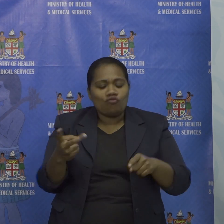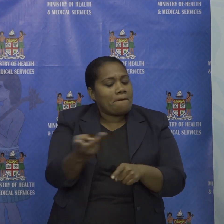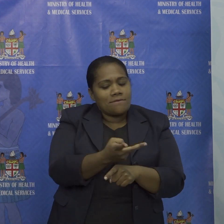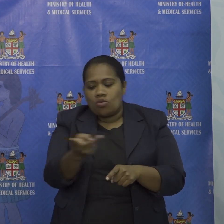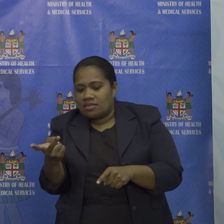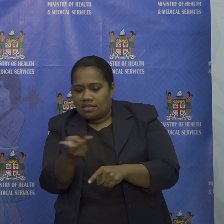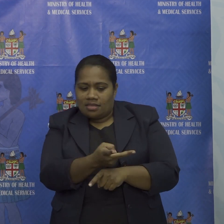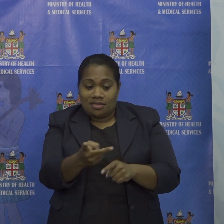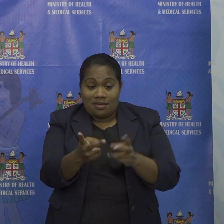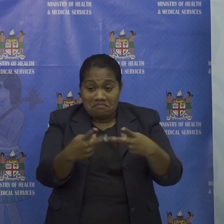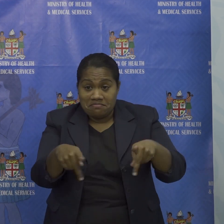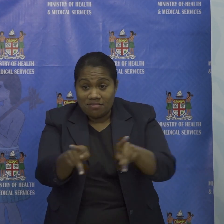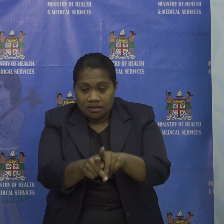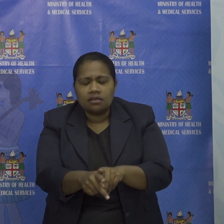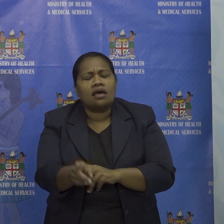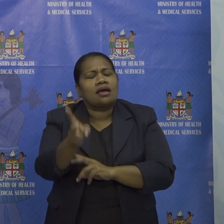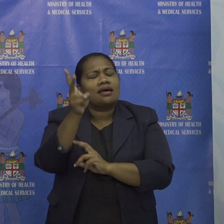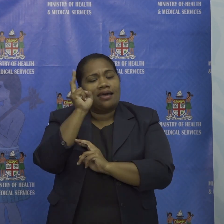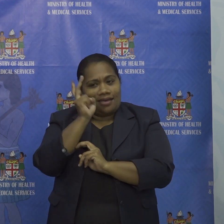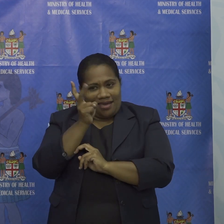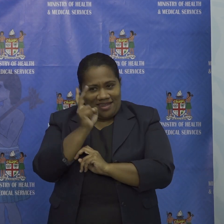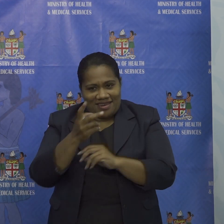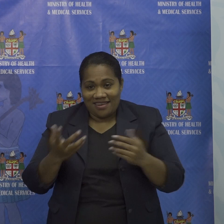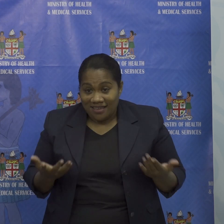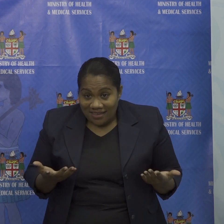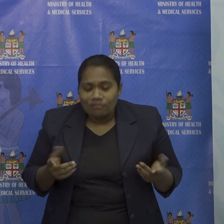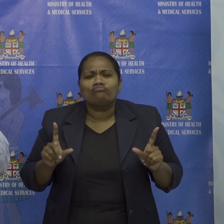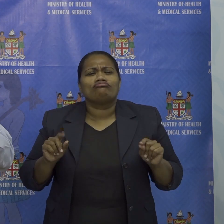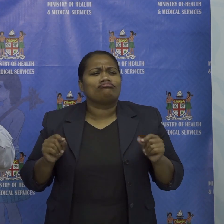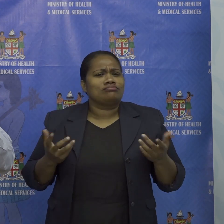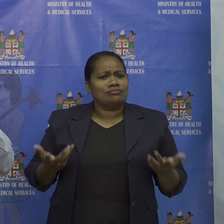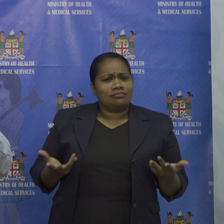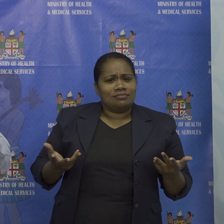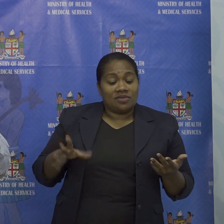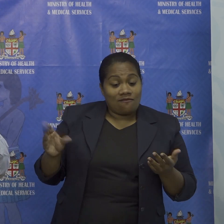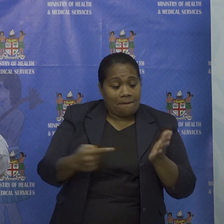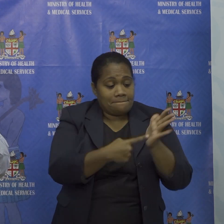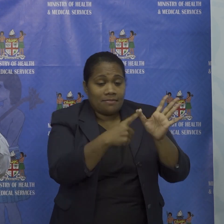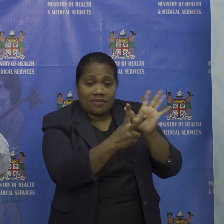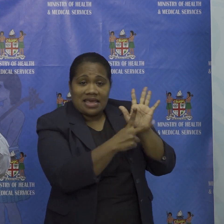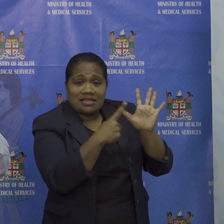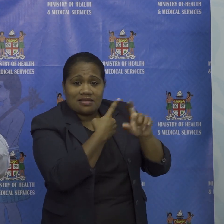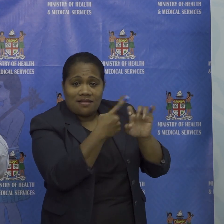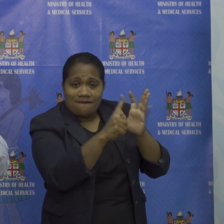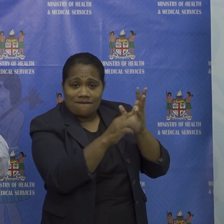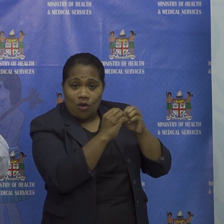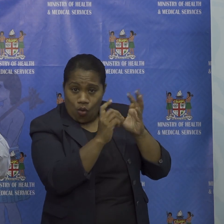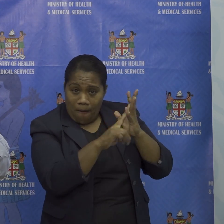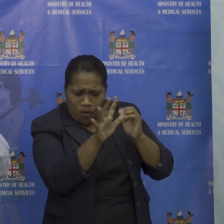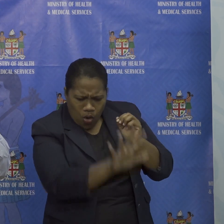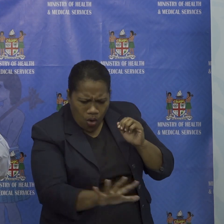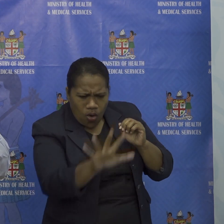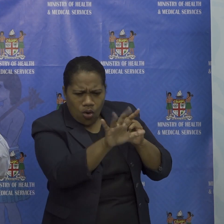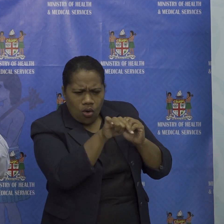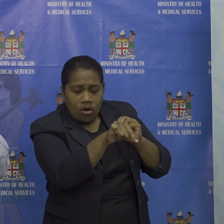They, again, what we are doing is that from the Tavakumbu area, during the 14